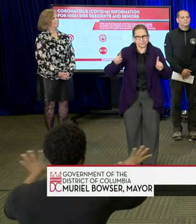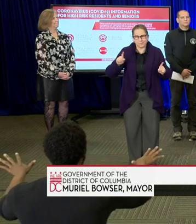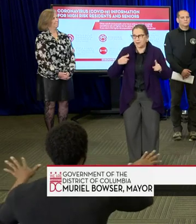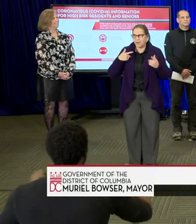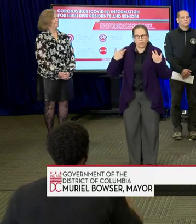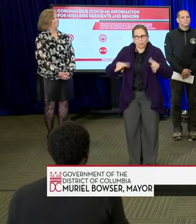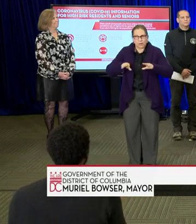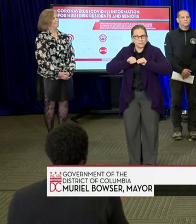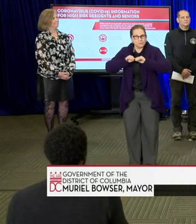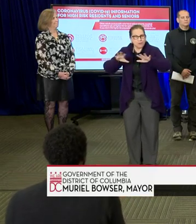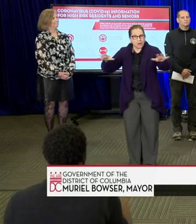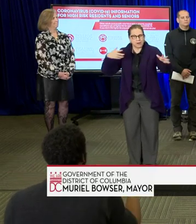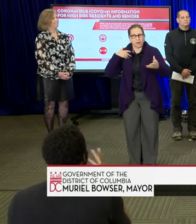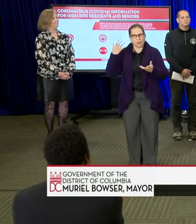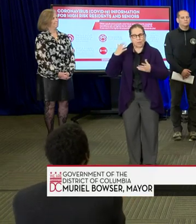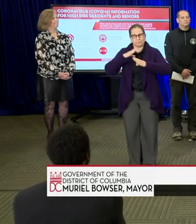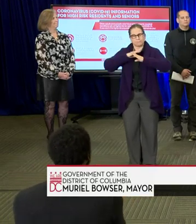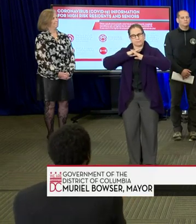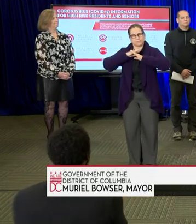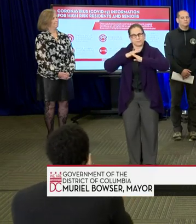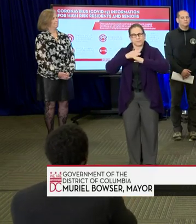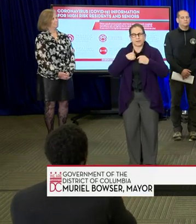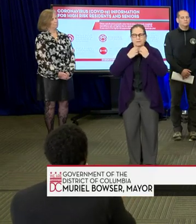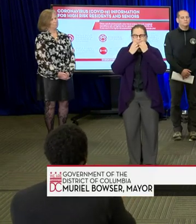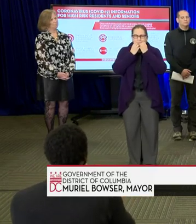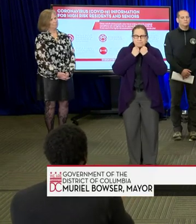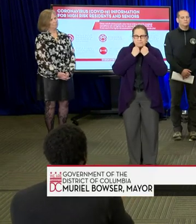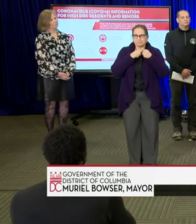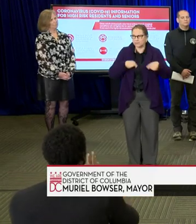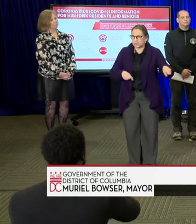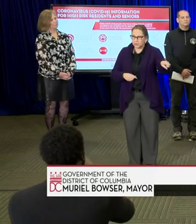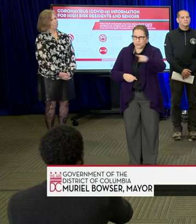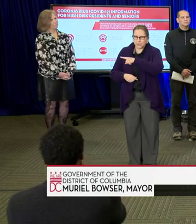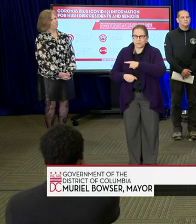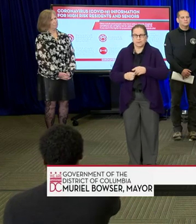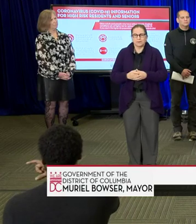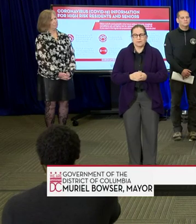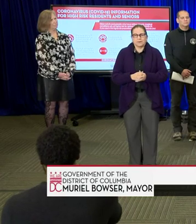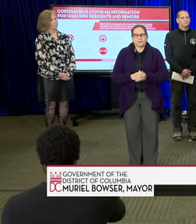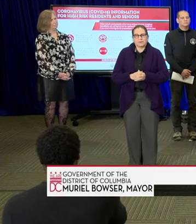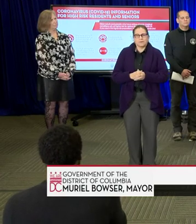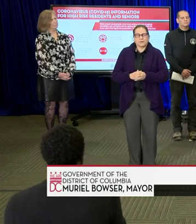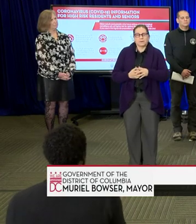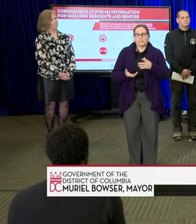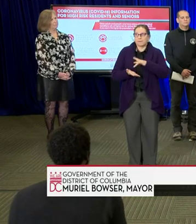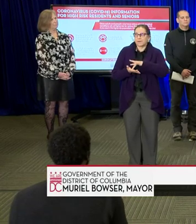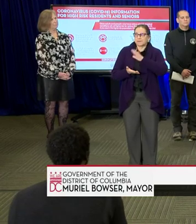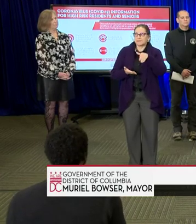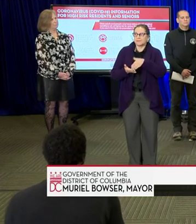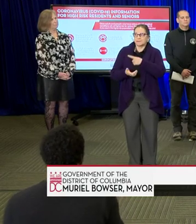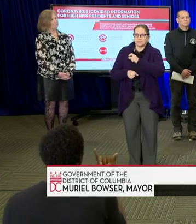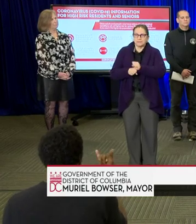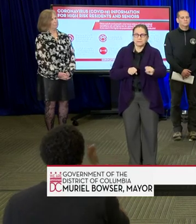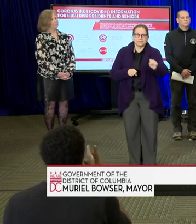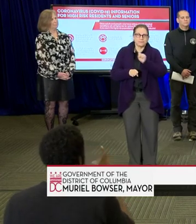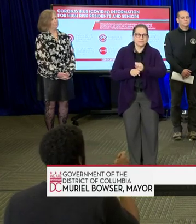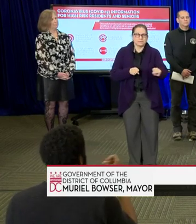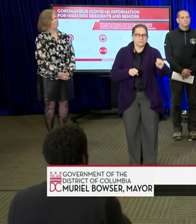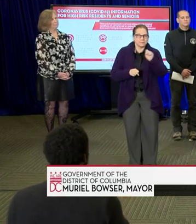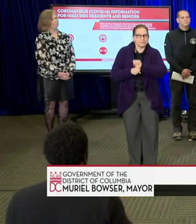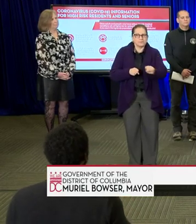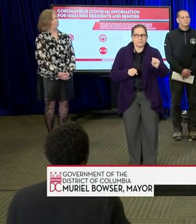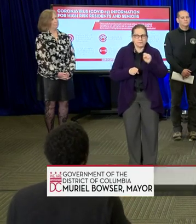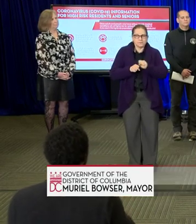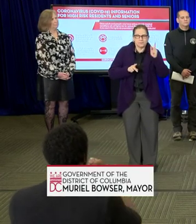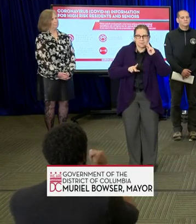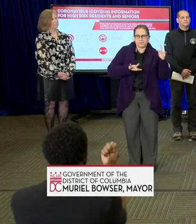medical facilities can be used for those who are most in need. So with that, I'm going to ask members of my team to